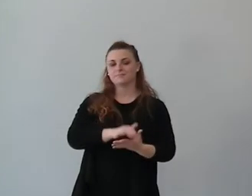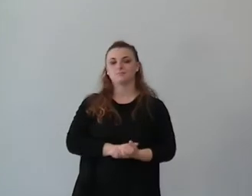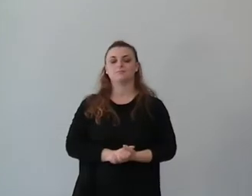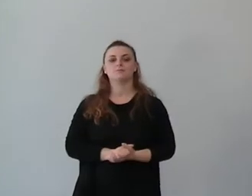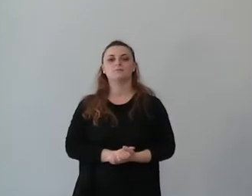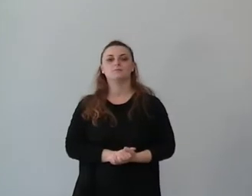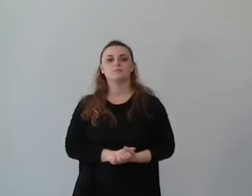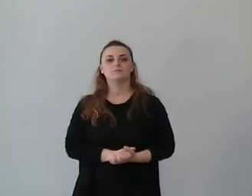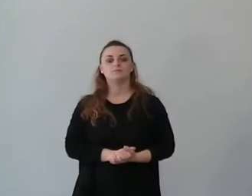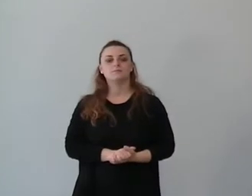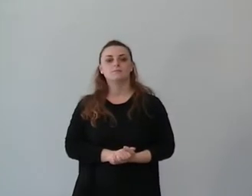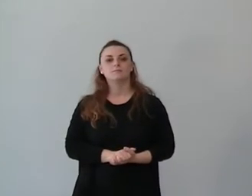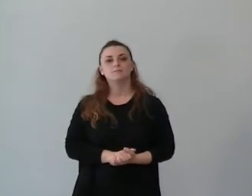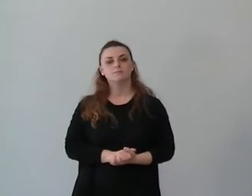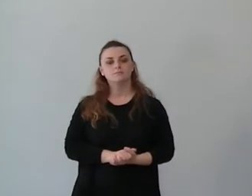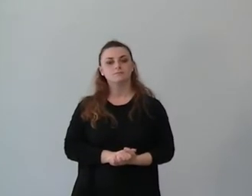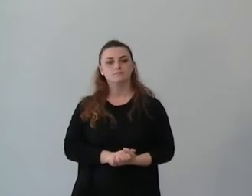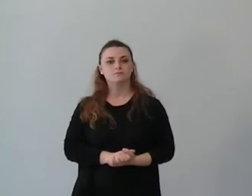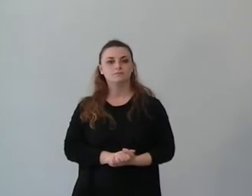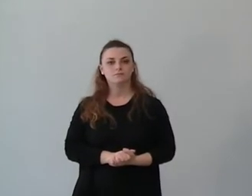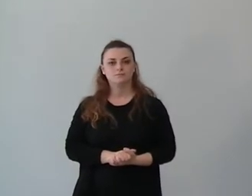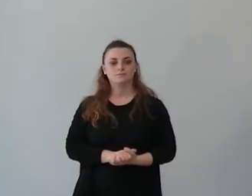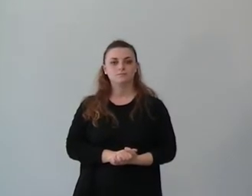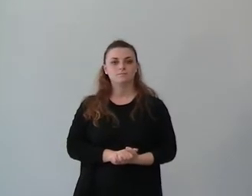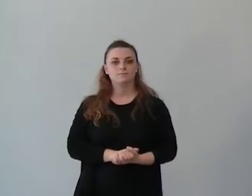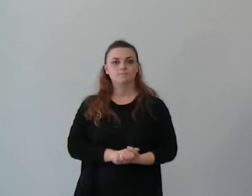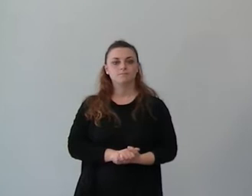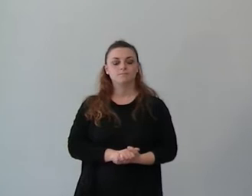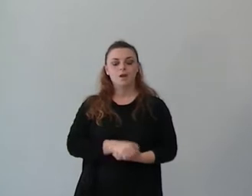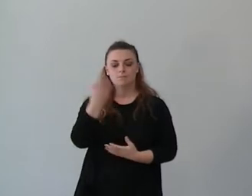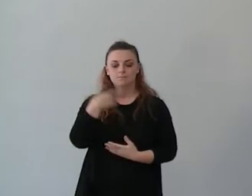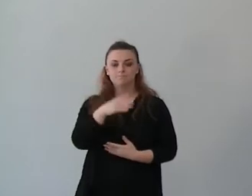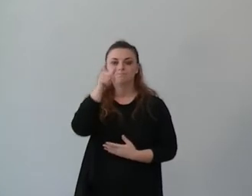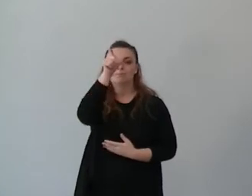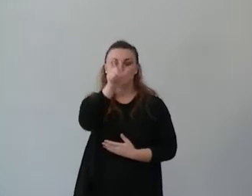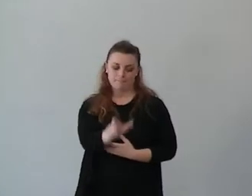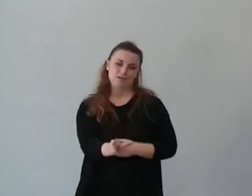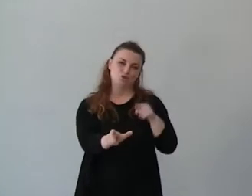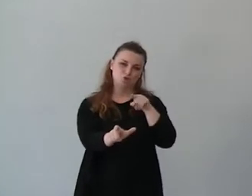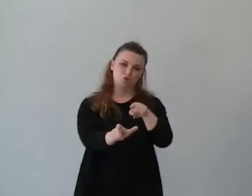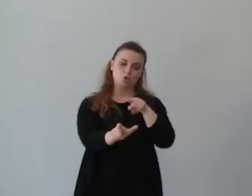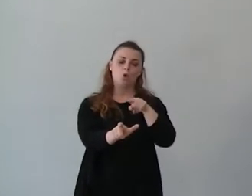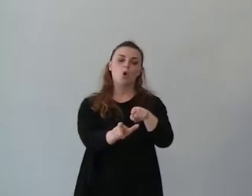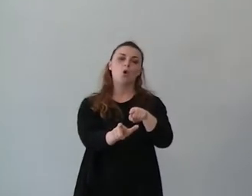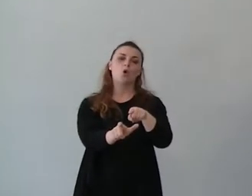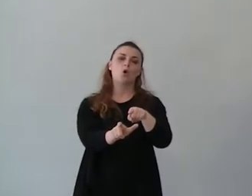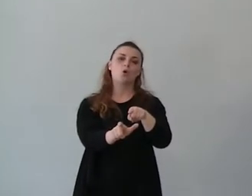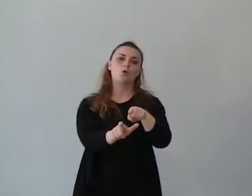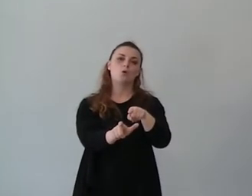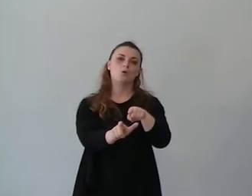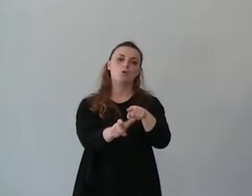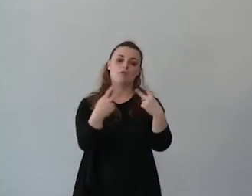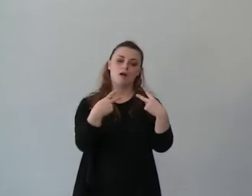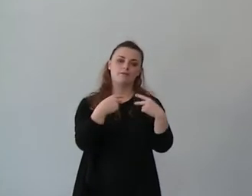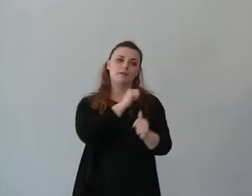more spiritually mature than you yourself. È una persona nella tua vita che possibilmente